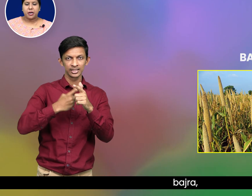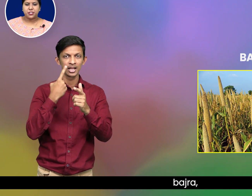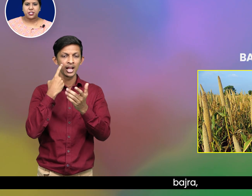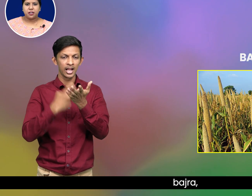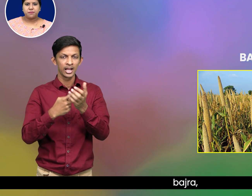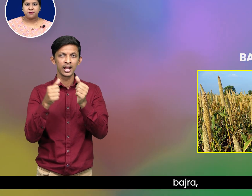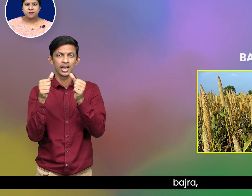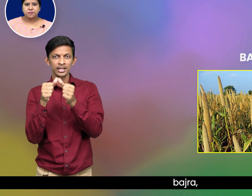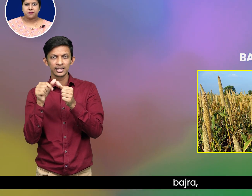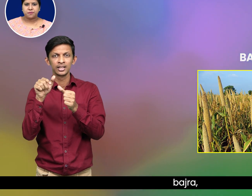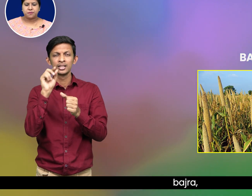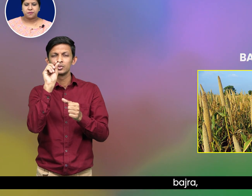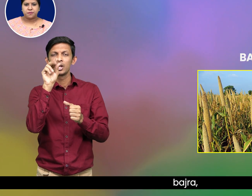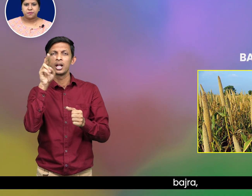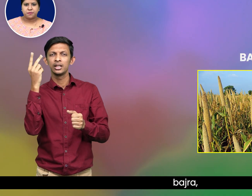bajra,